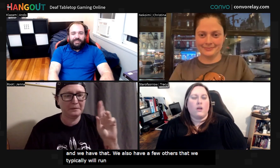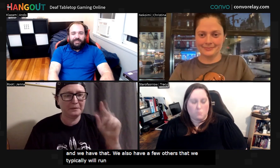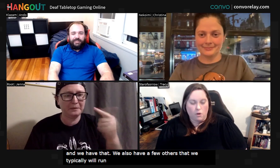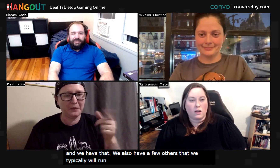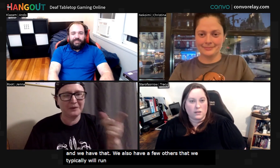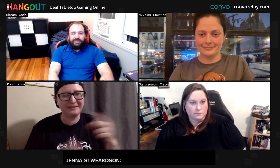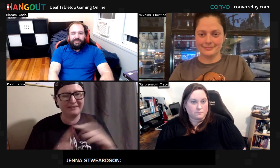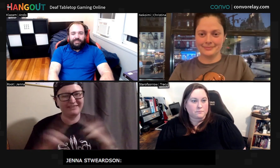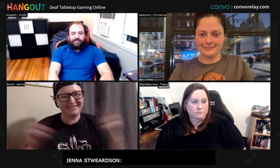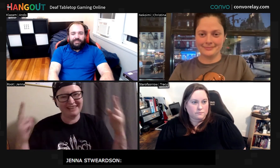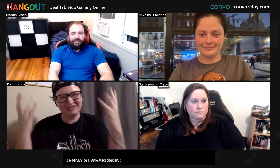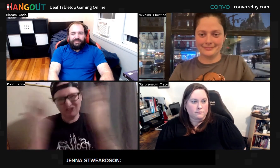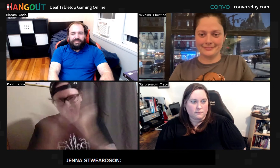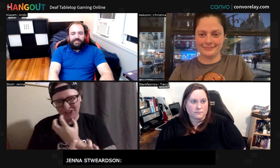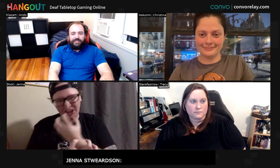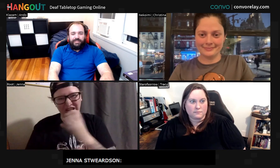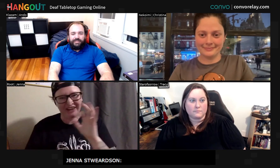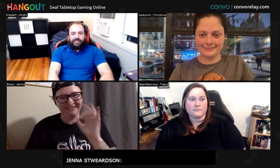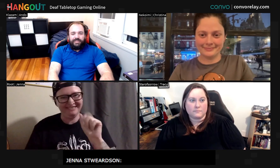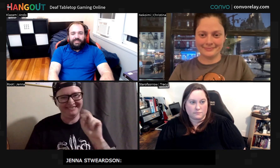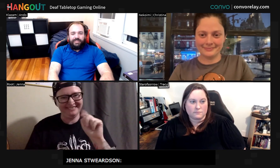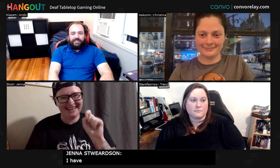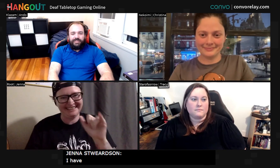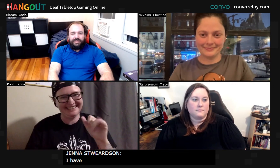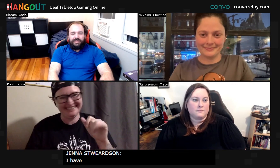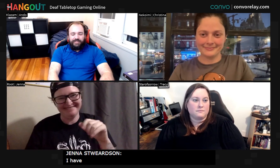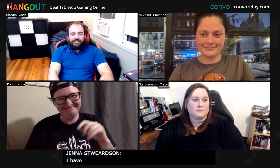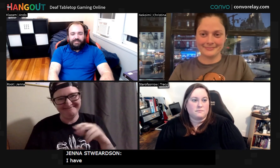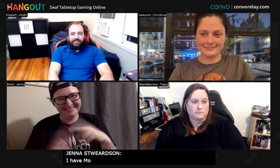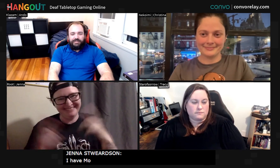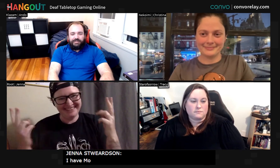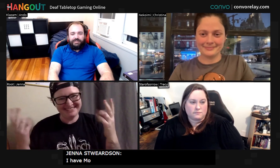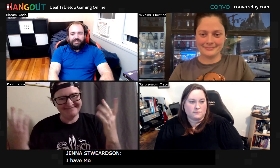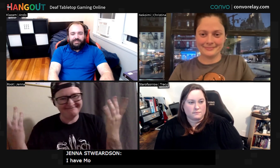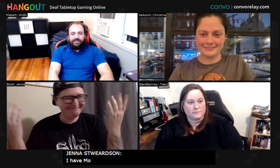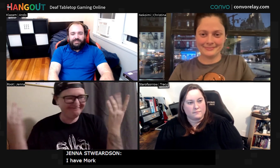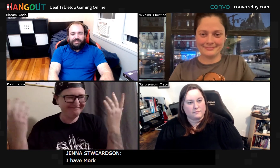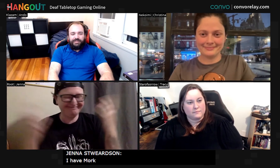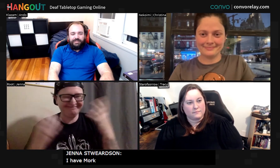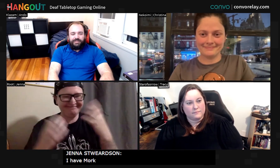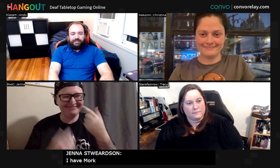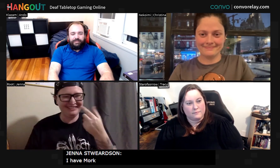Mork Bug. That's very, very dark fantasy,